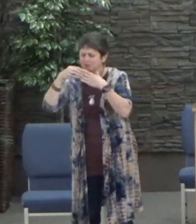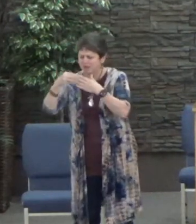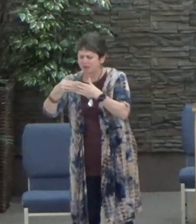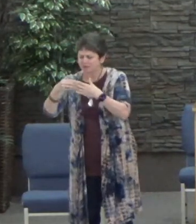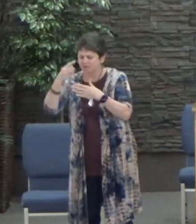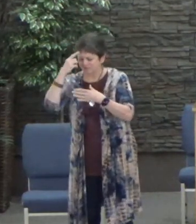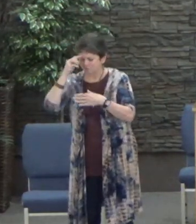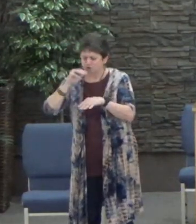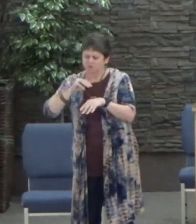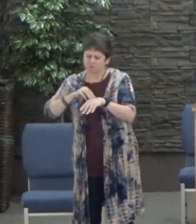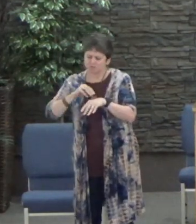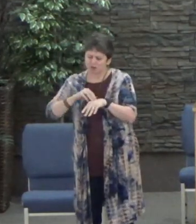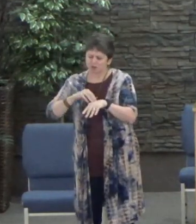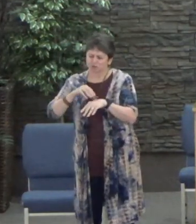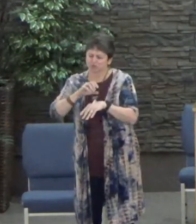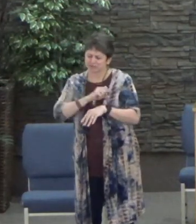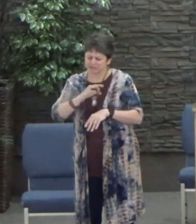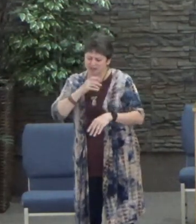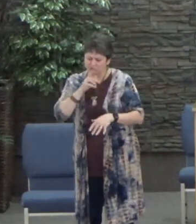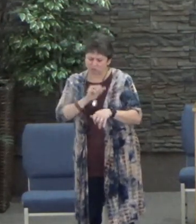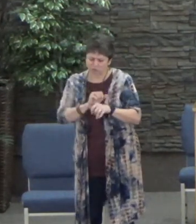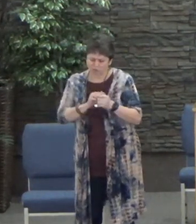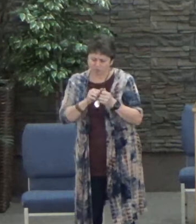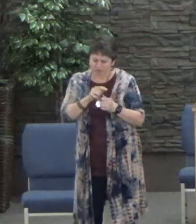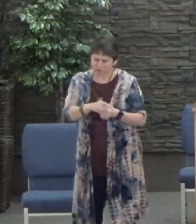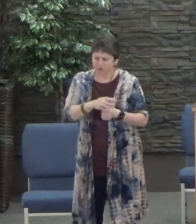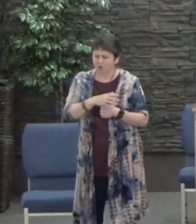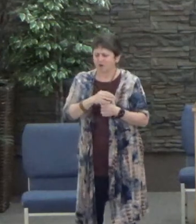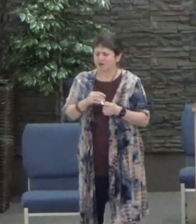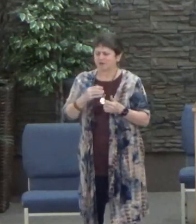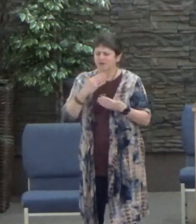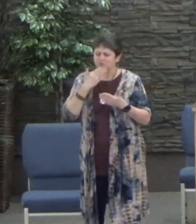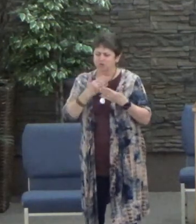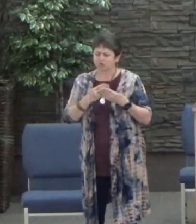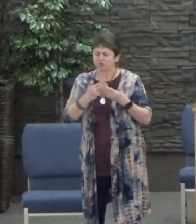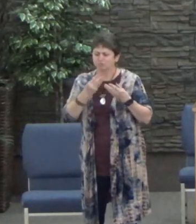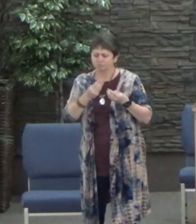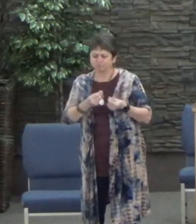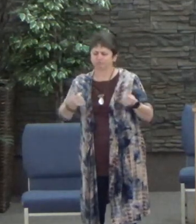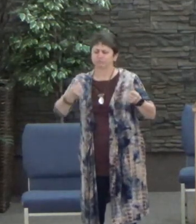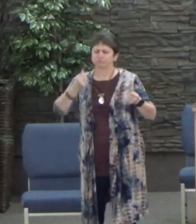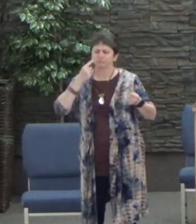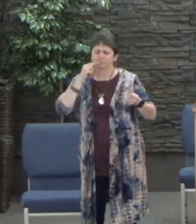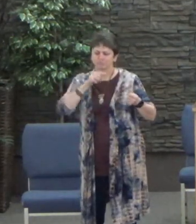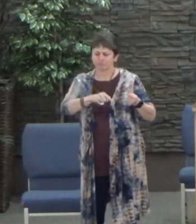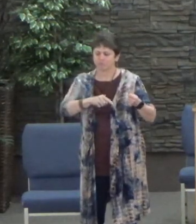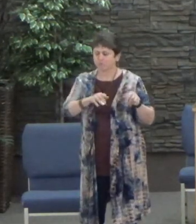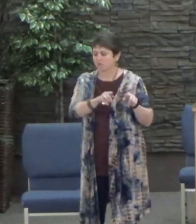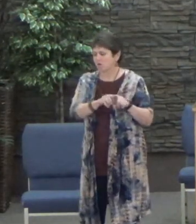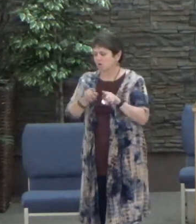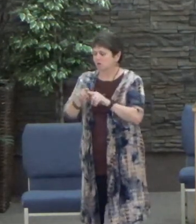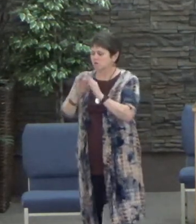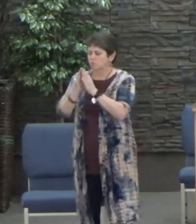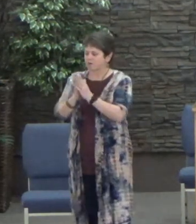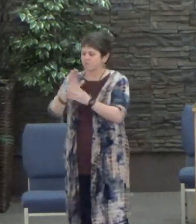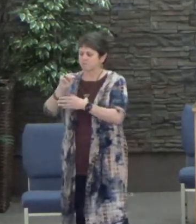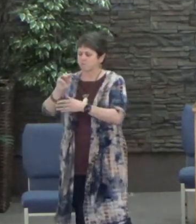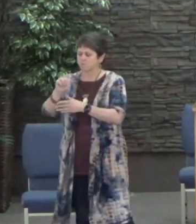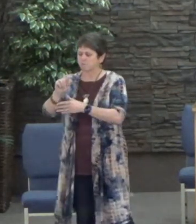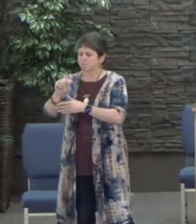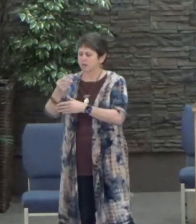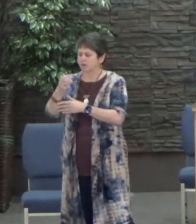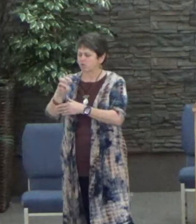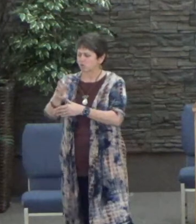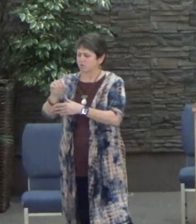direction for her medical staff, and good resolution for Rachel. Also, we want to pray for Matthew, that